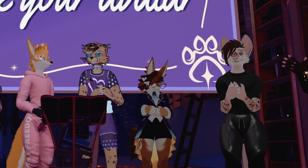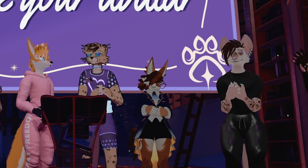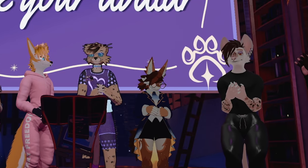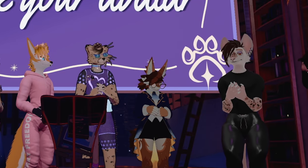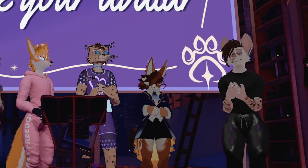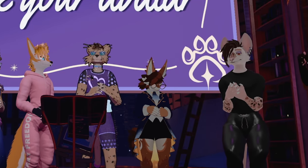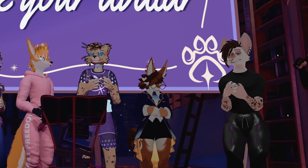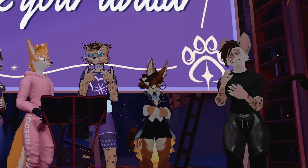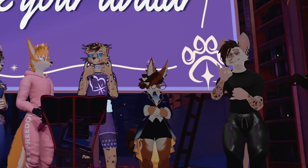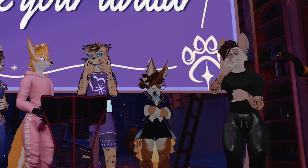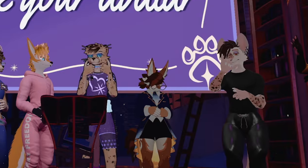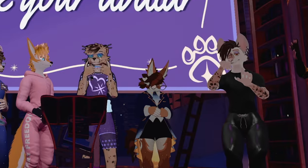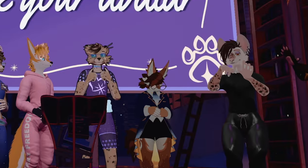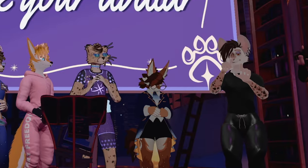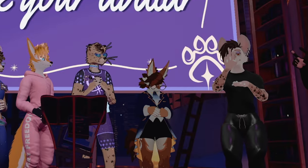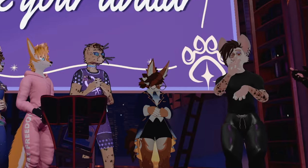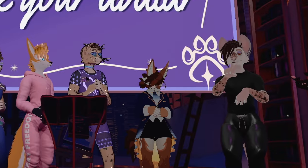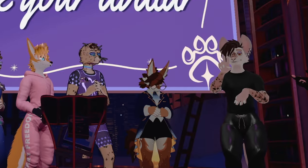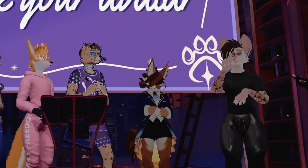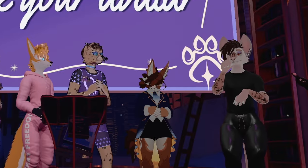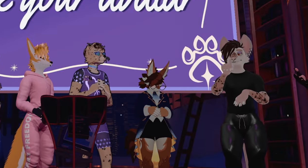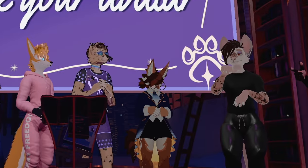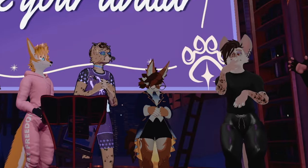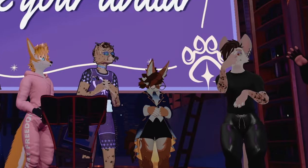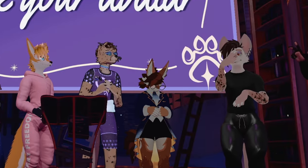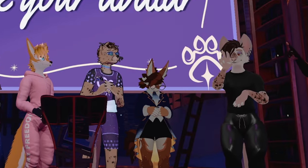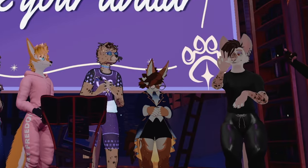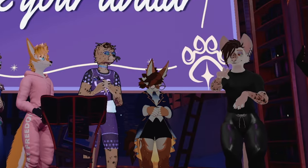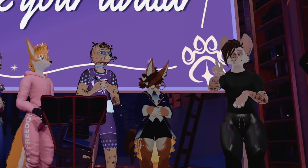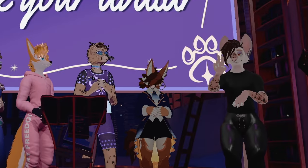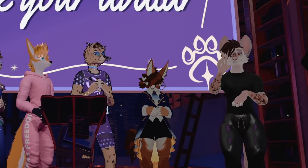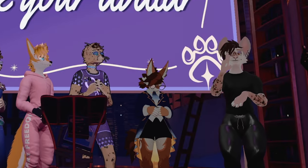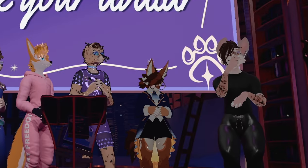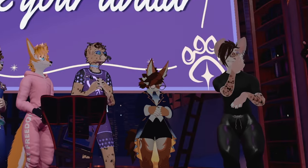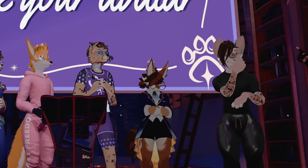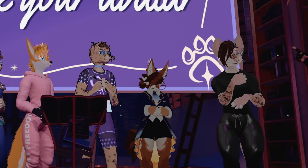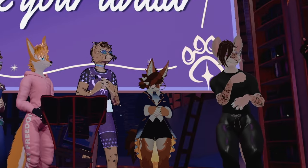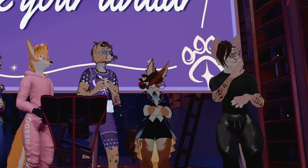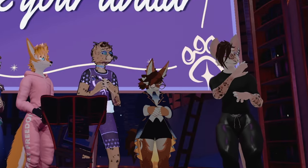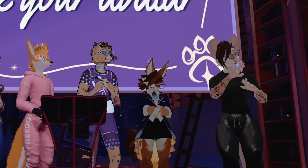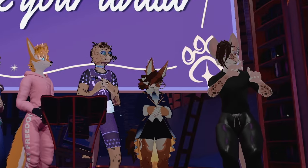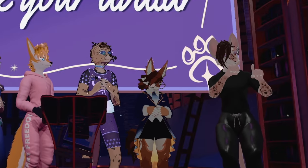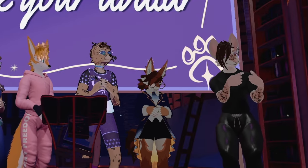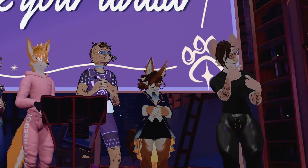Inuzaku asked, how do you find your group? Can you show the